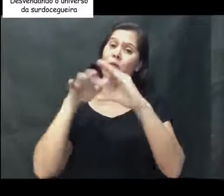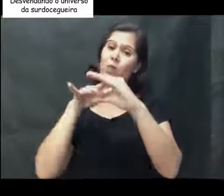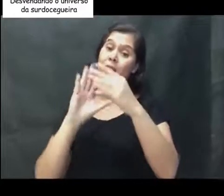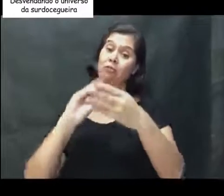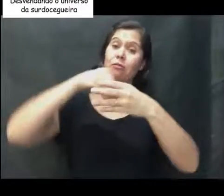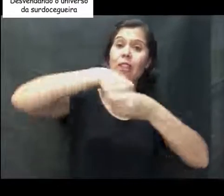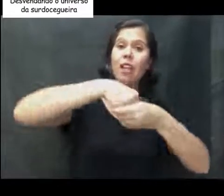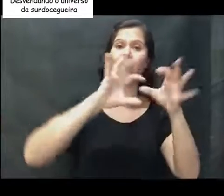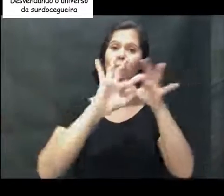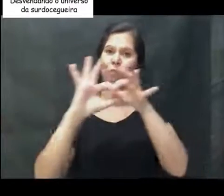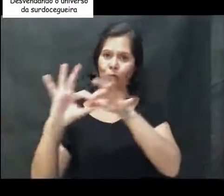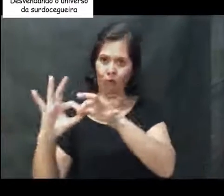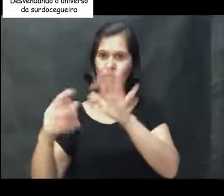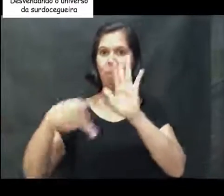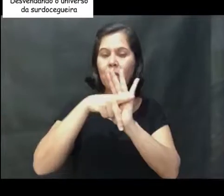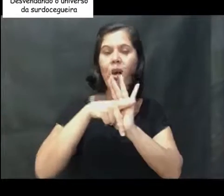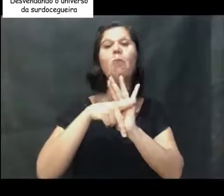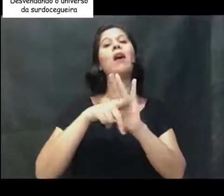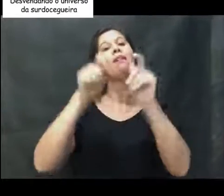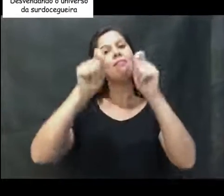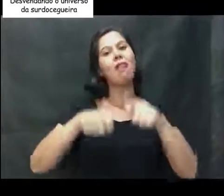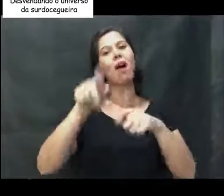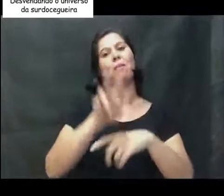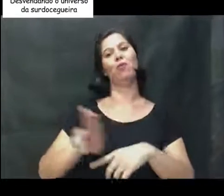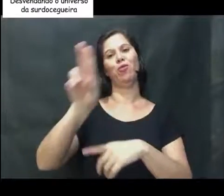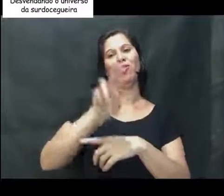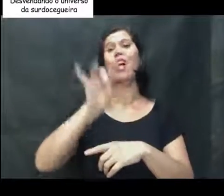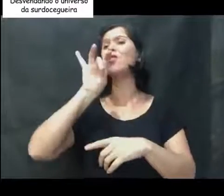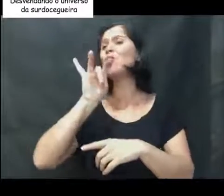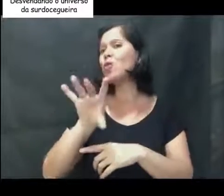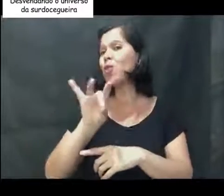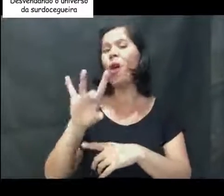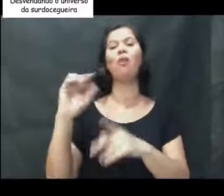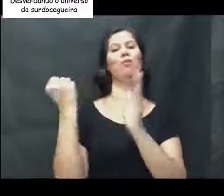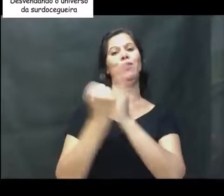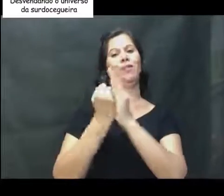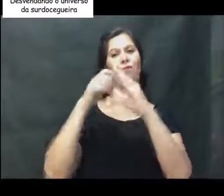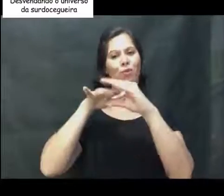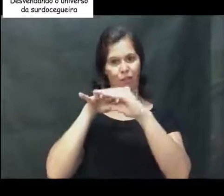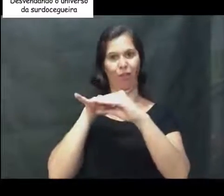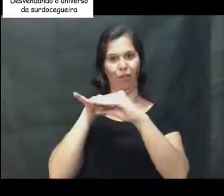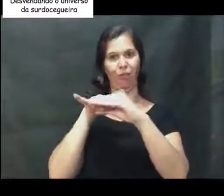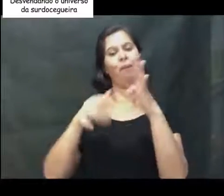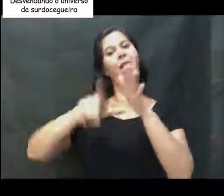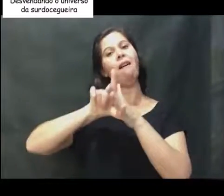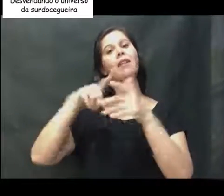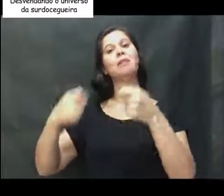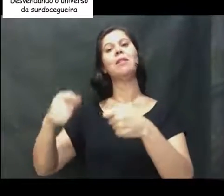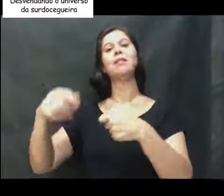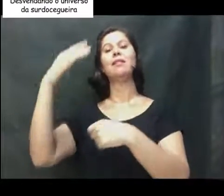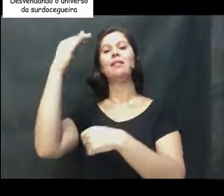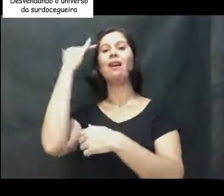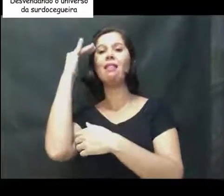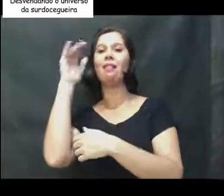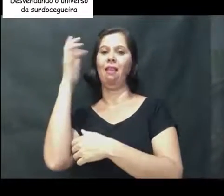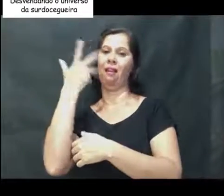means within that specific context, so only the tactile symbol can be used. These steps will depend on